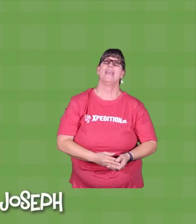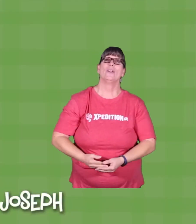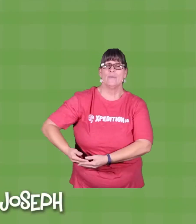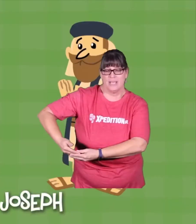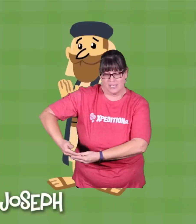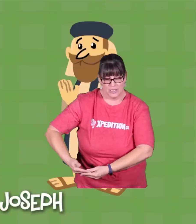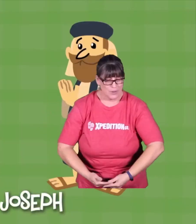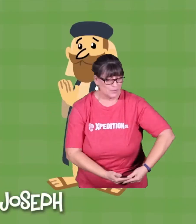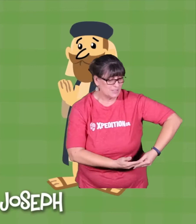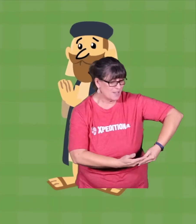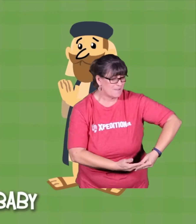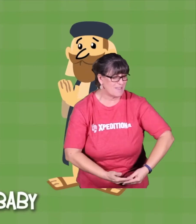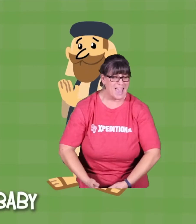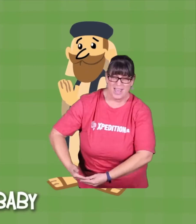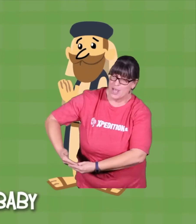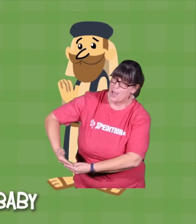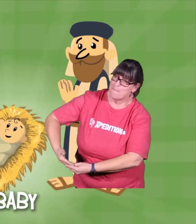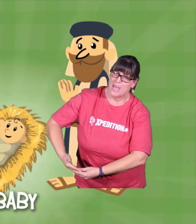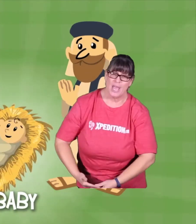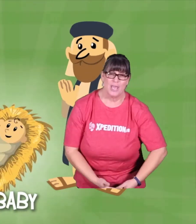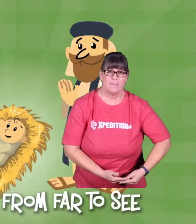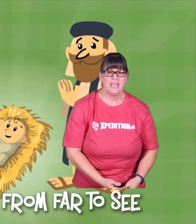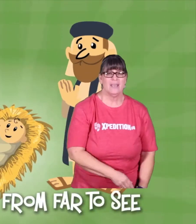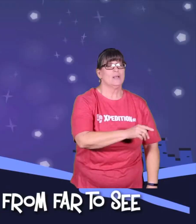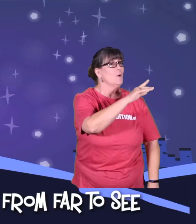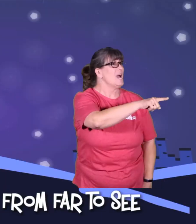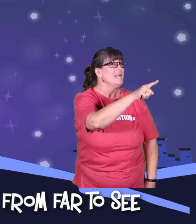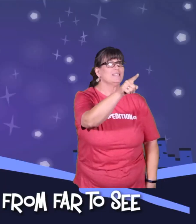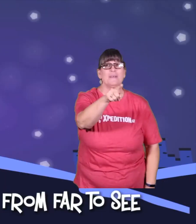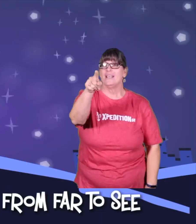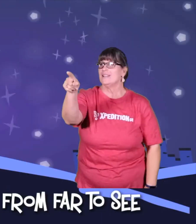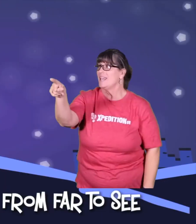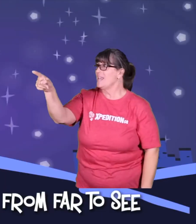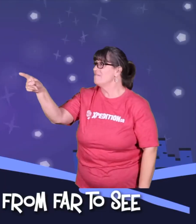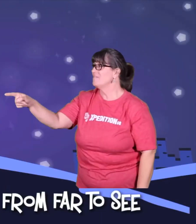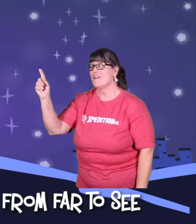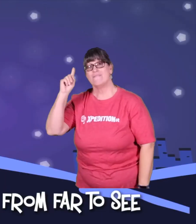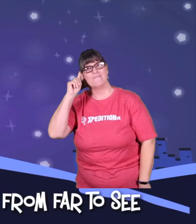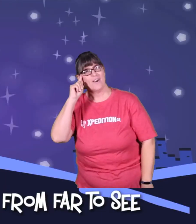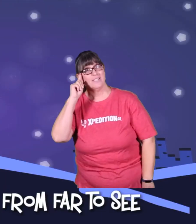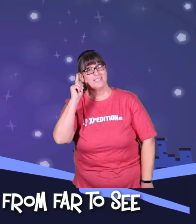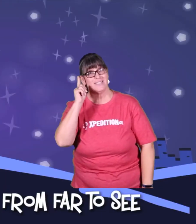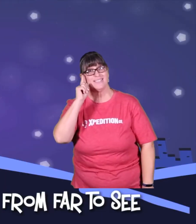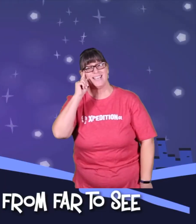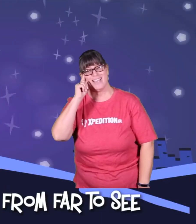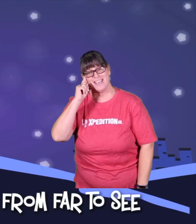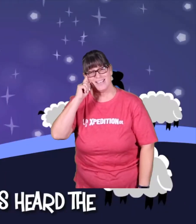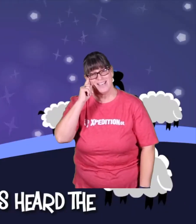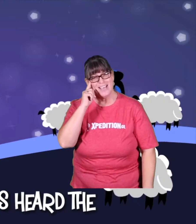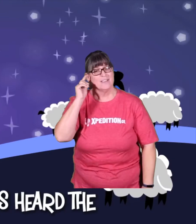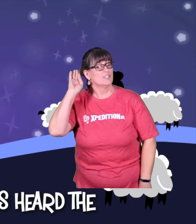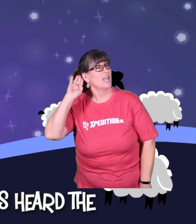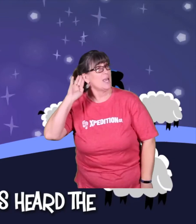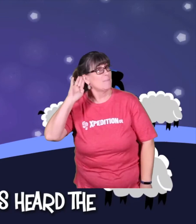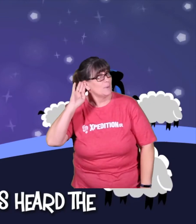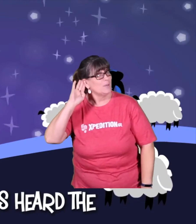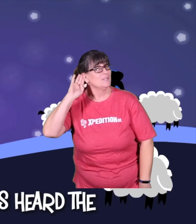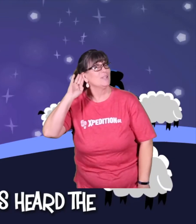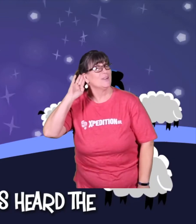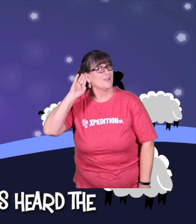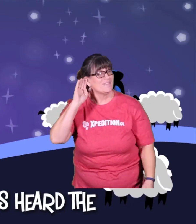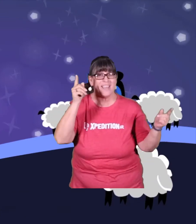Mary and Joseph had a baby And wise men came from far to see The